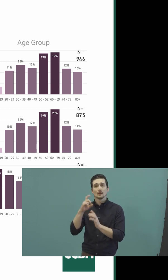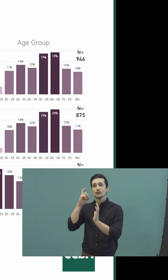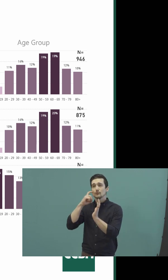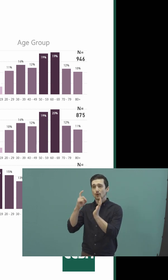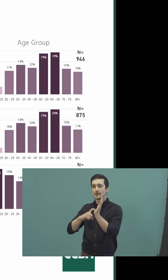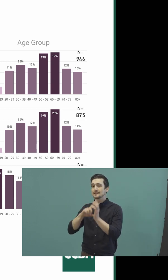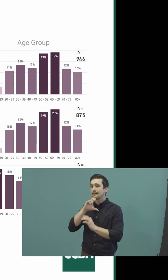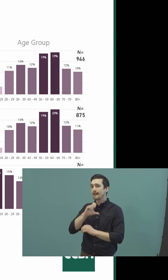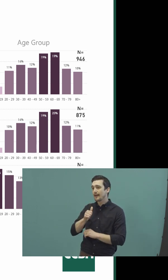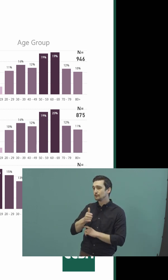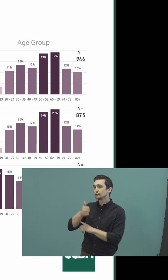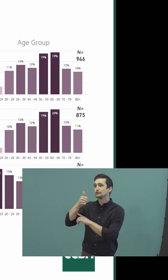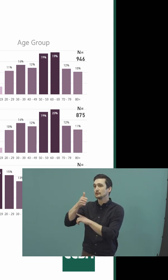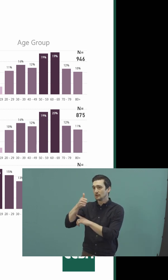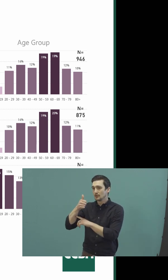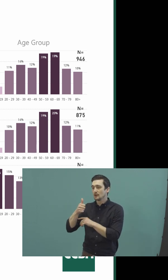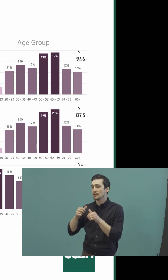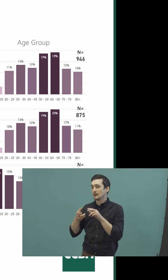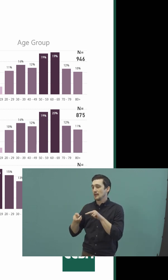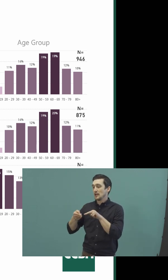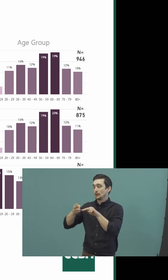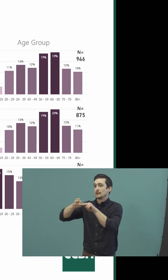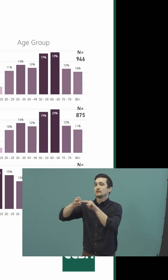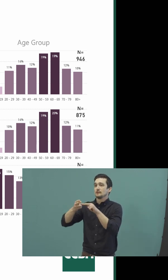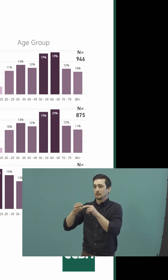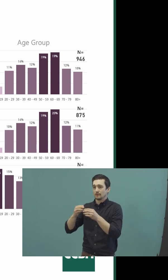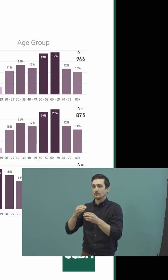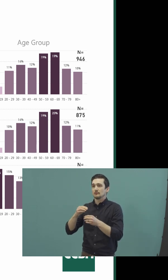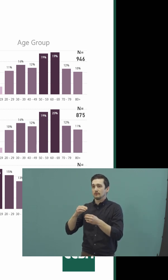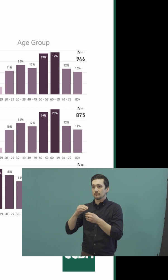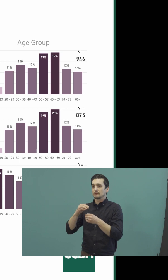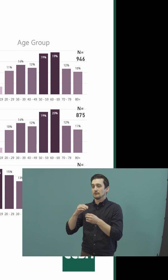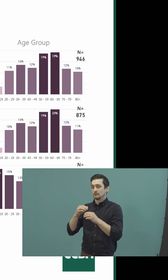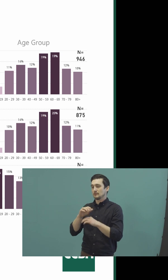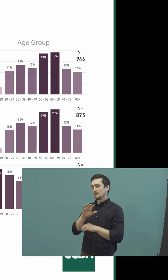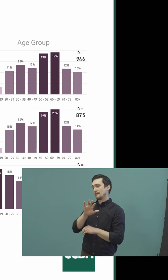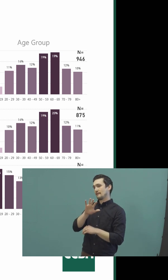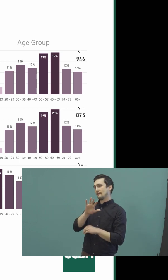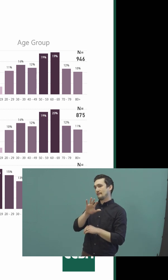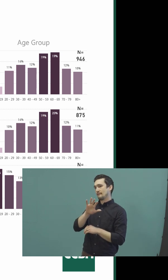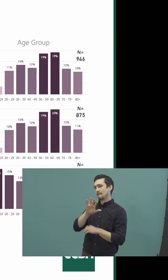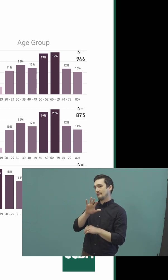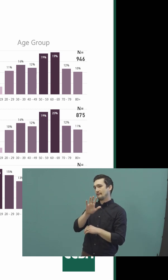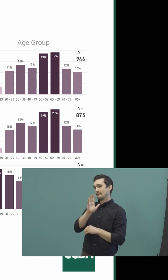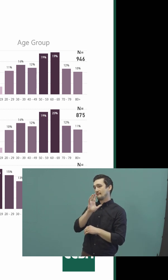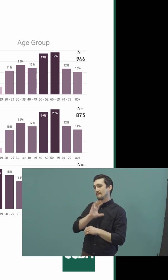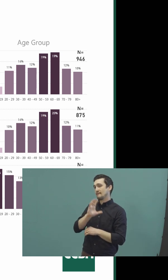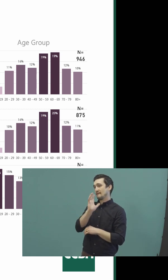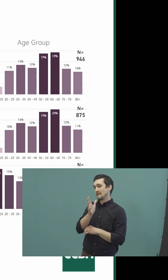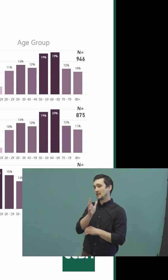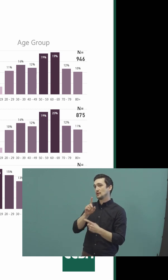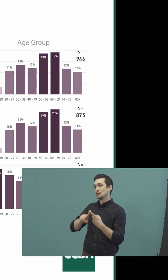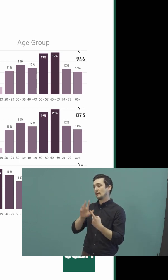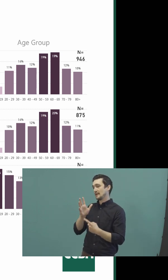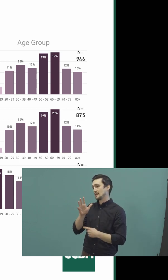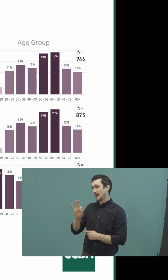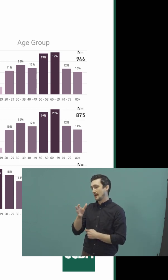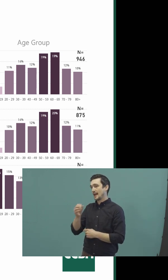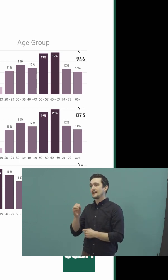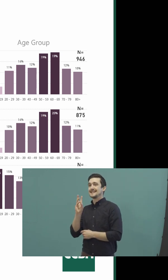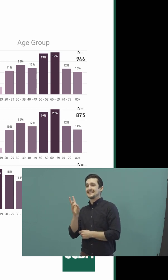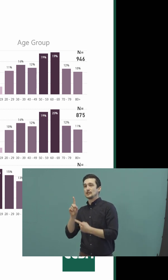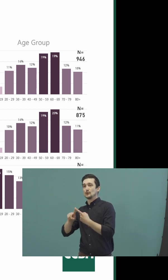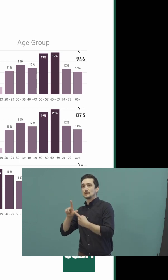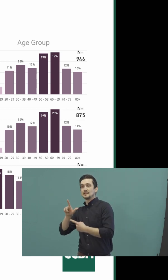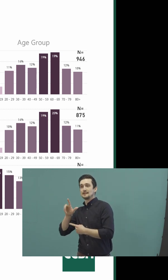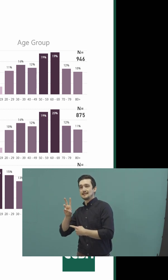the increasing numbers of cases in the age groups of 50 to 59 and 60 to 69.